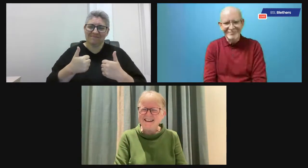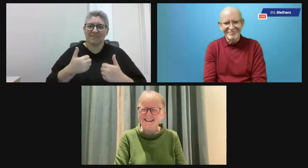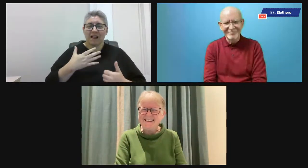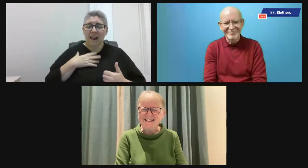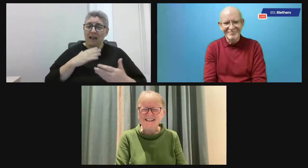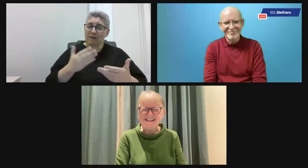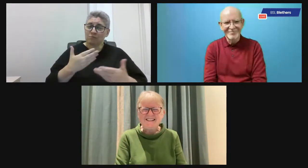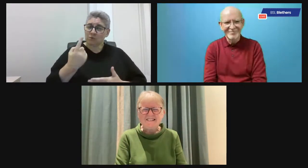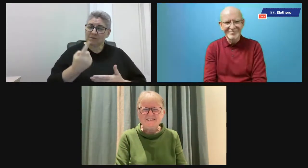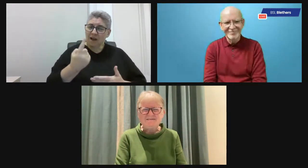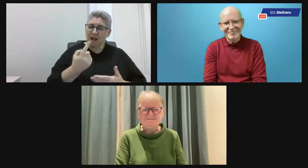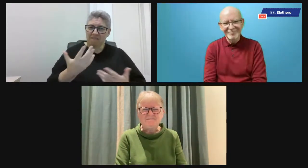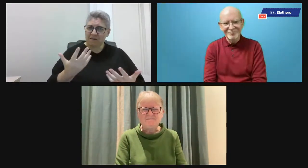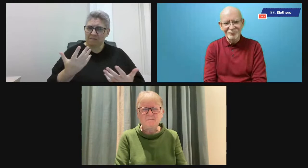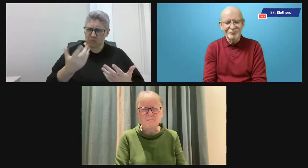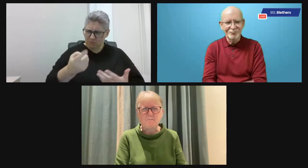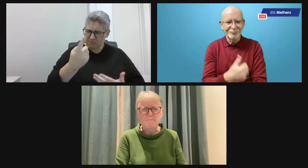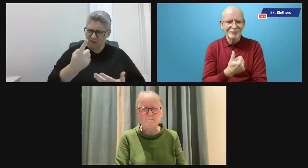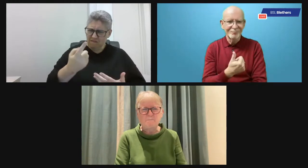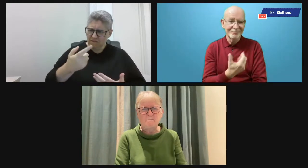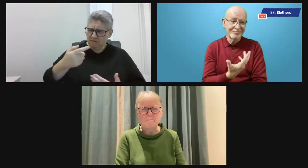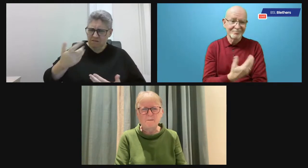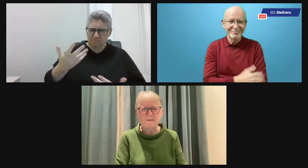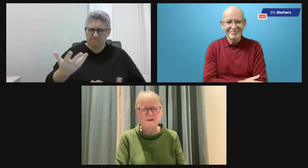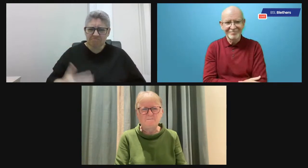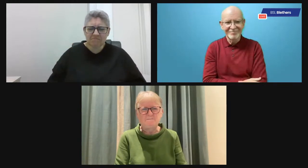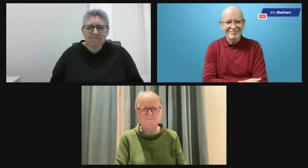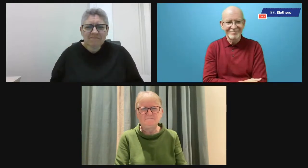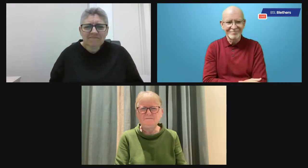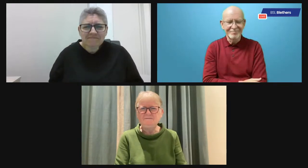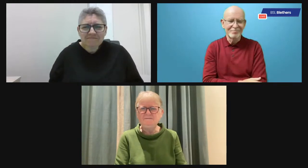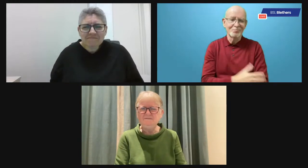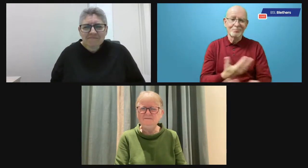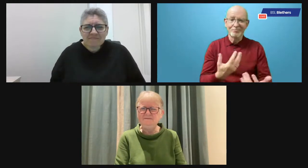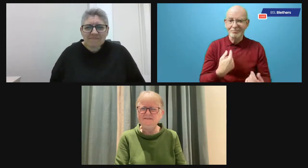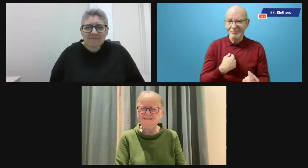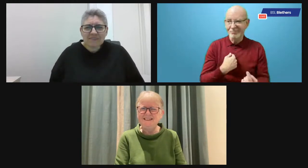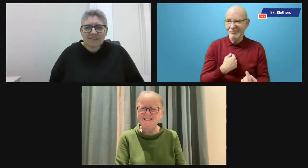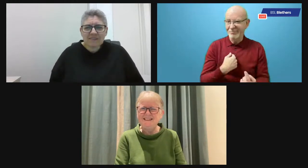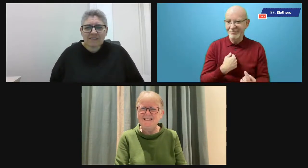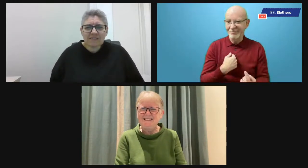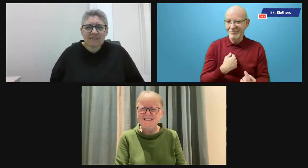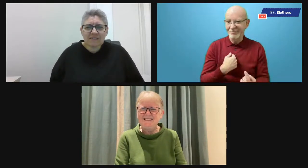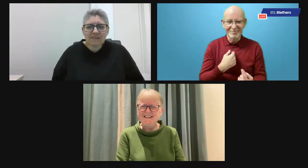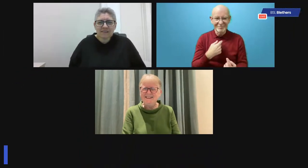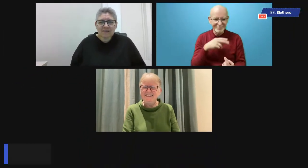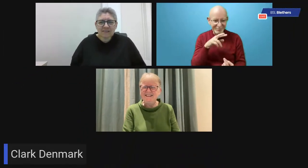Hi, Clark. Hi. Clark, could you tell us a wee bit about yourself?